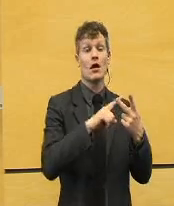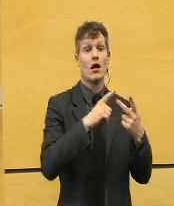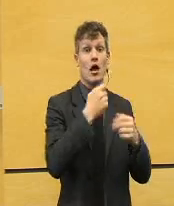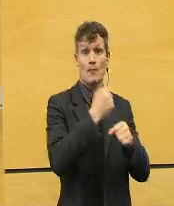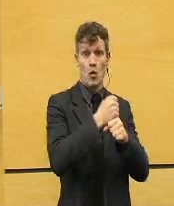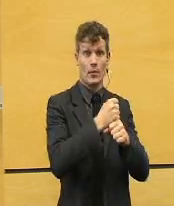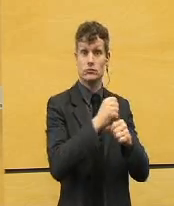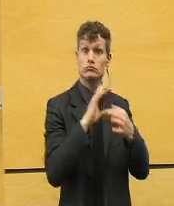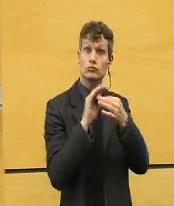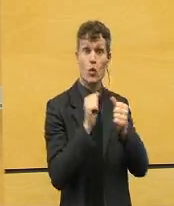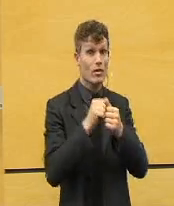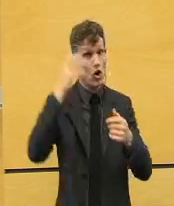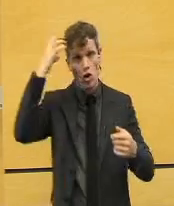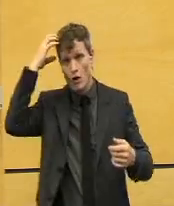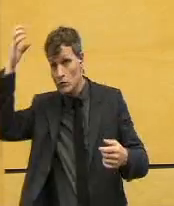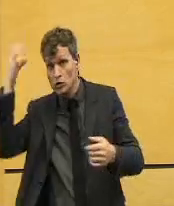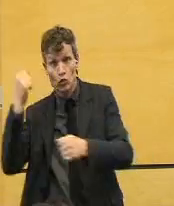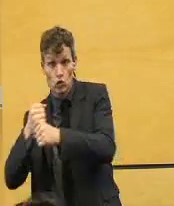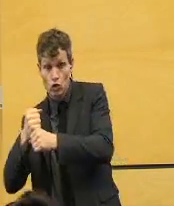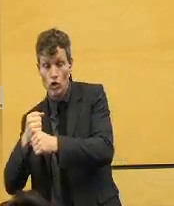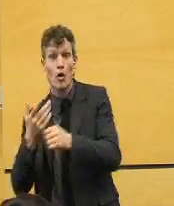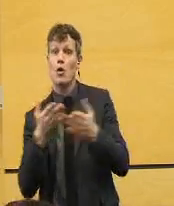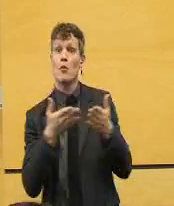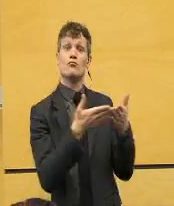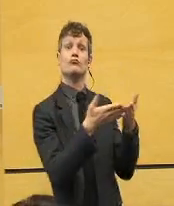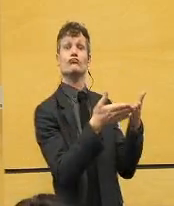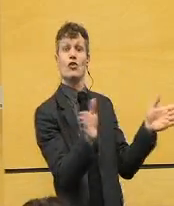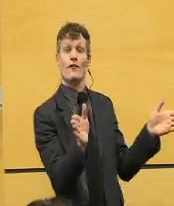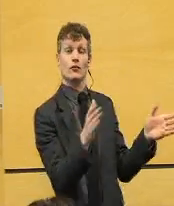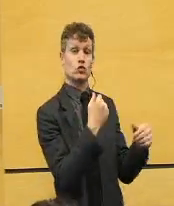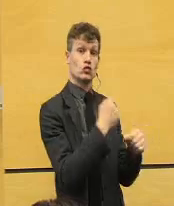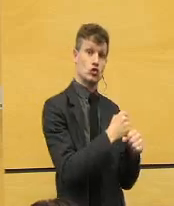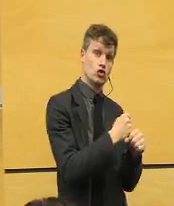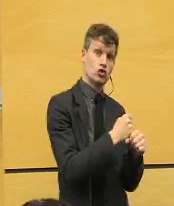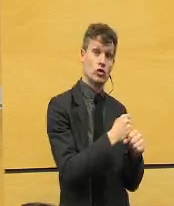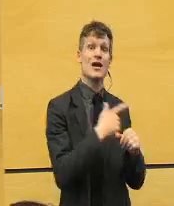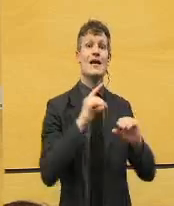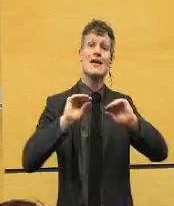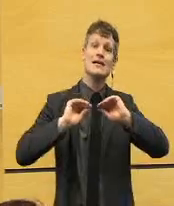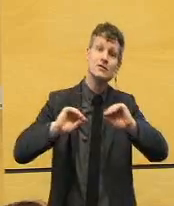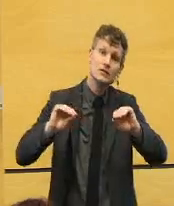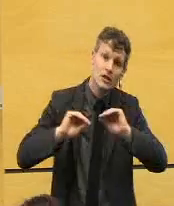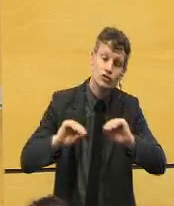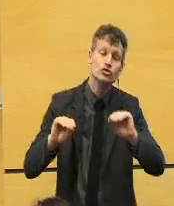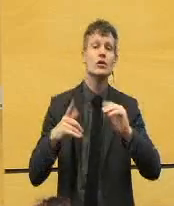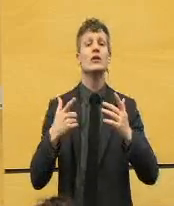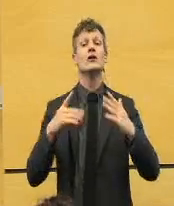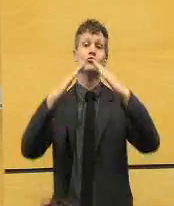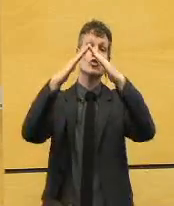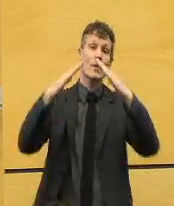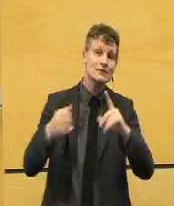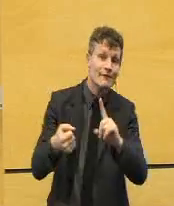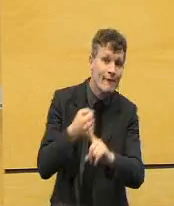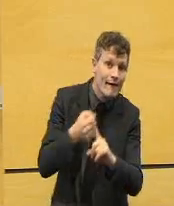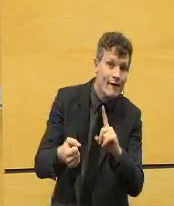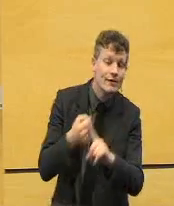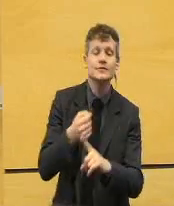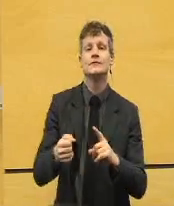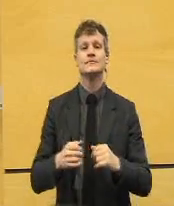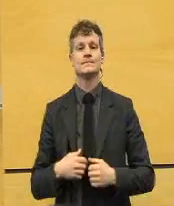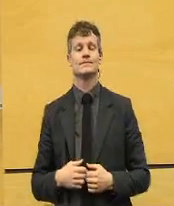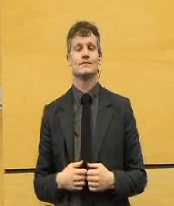private agencies, education, domestic violence. Among these complaints, 7 are persons